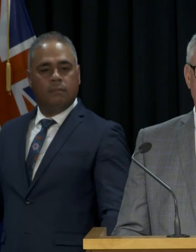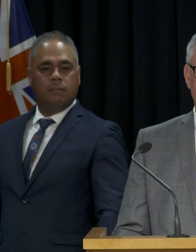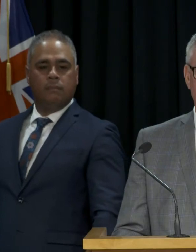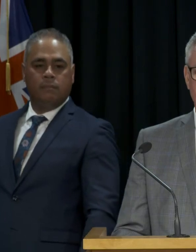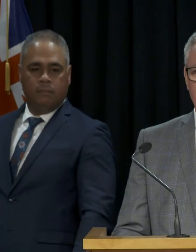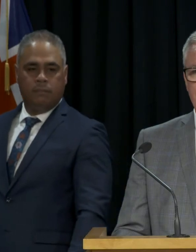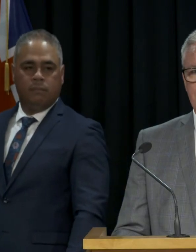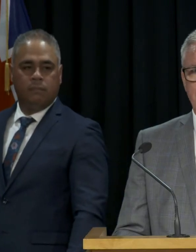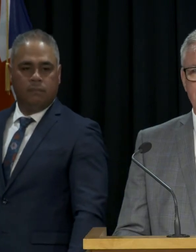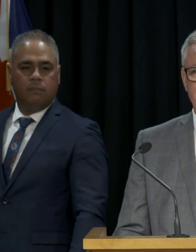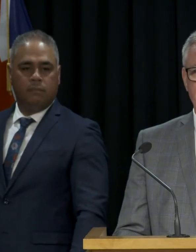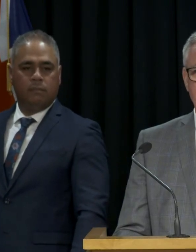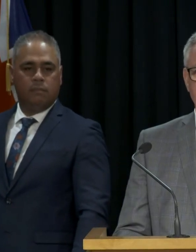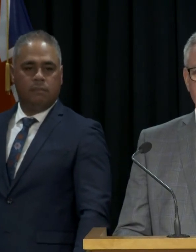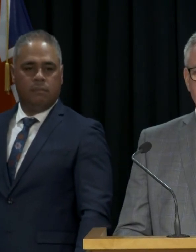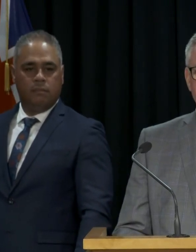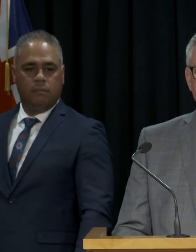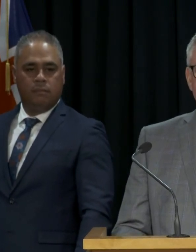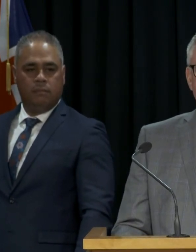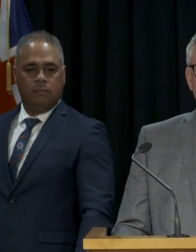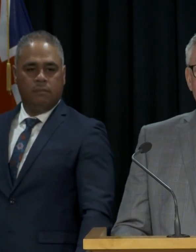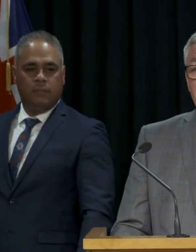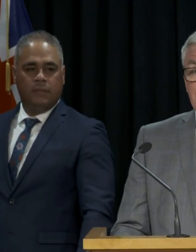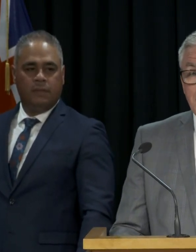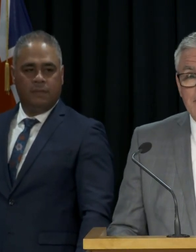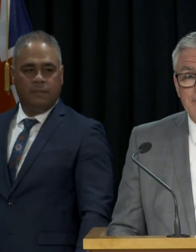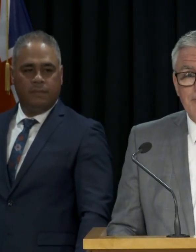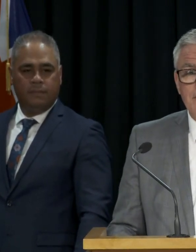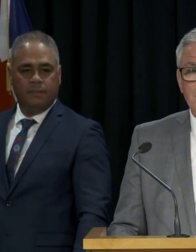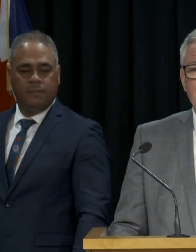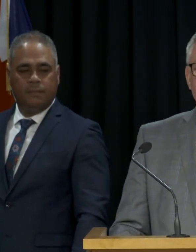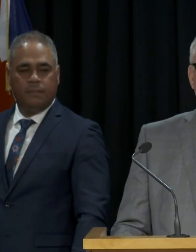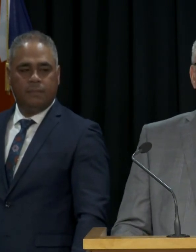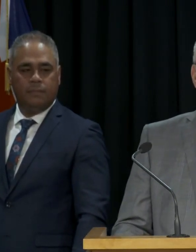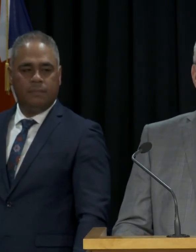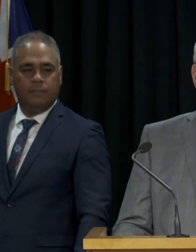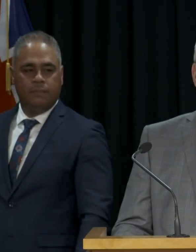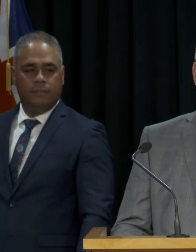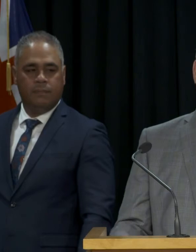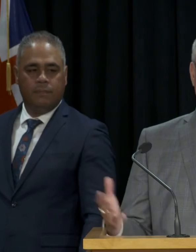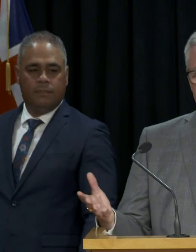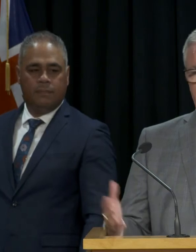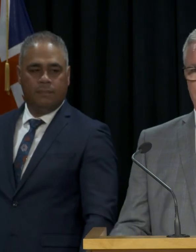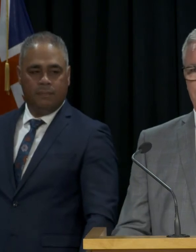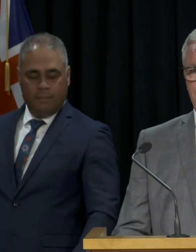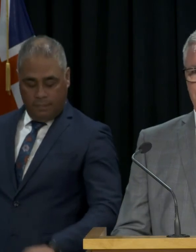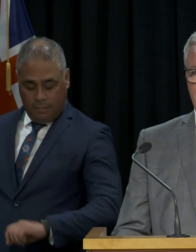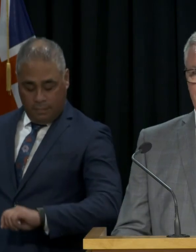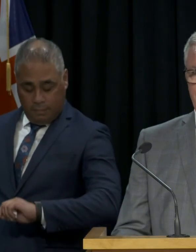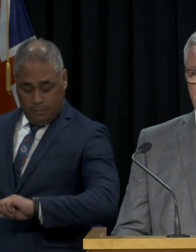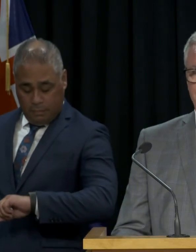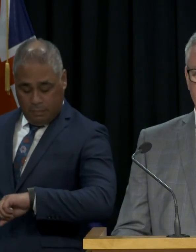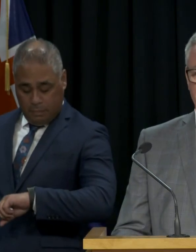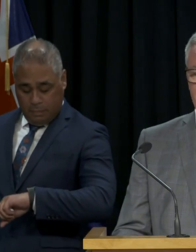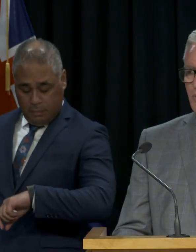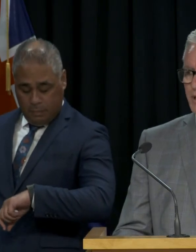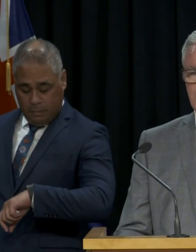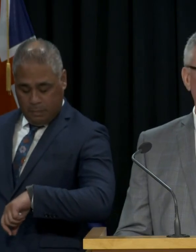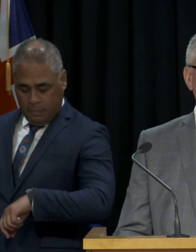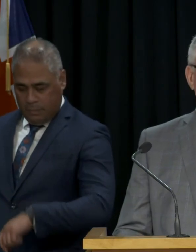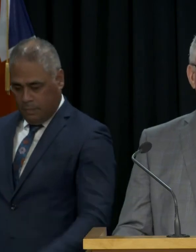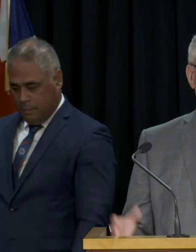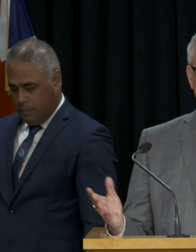acknowledge Rawiri, including Tamati. Yeah. Beg your pardon? Refusing to concede. Well, the final